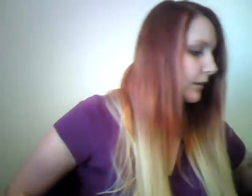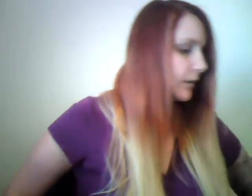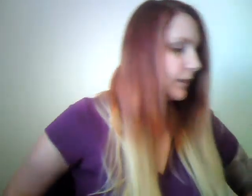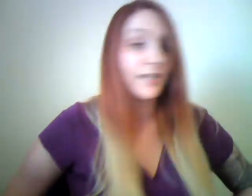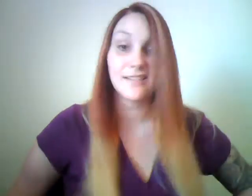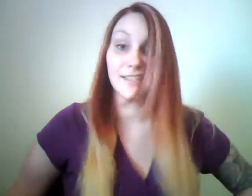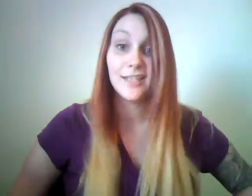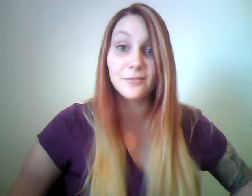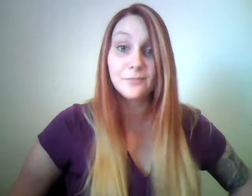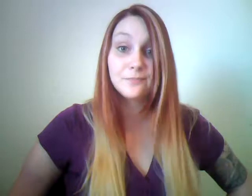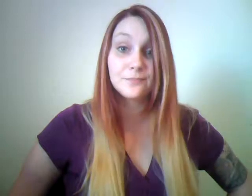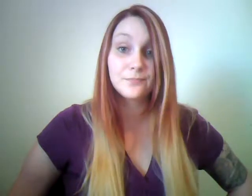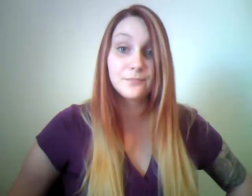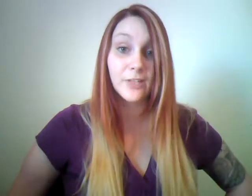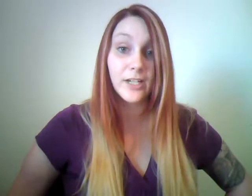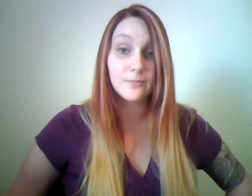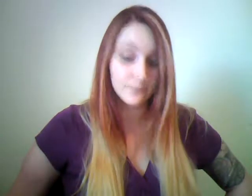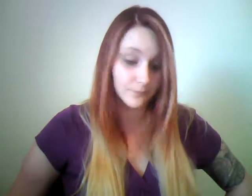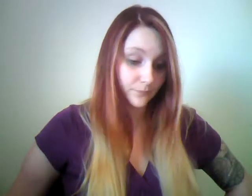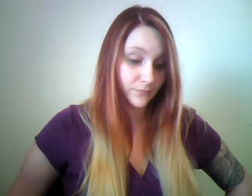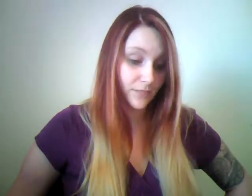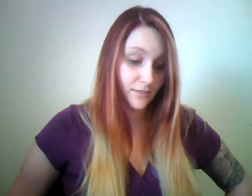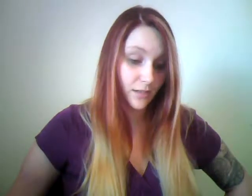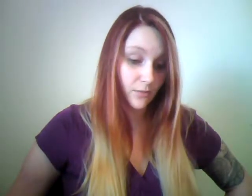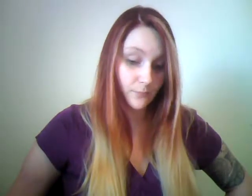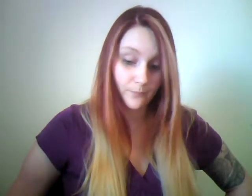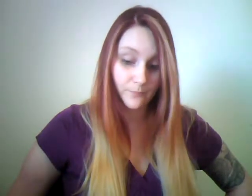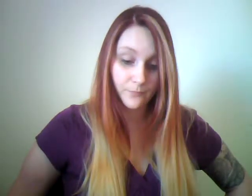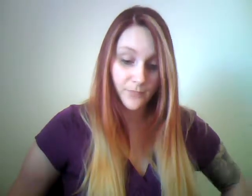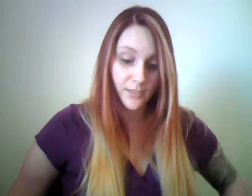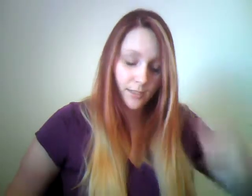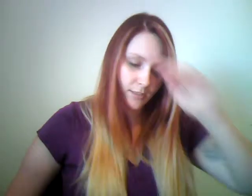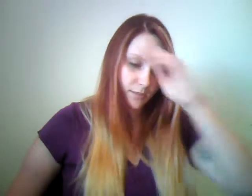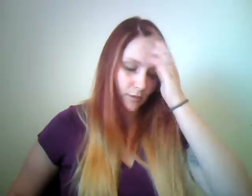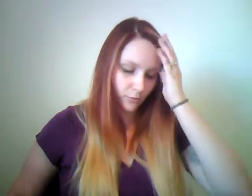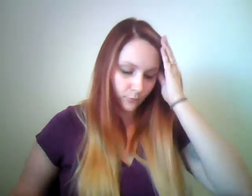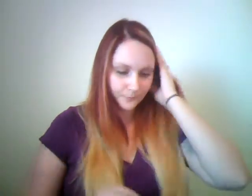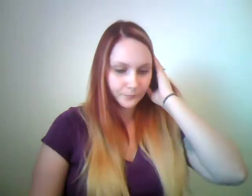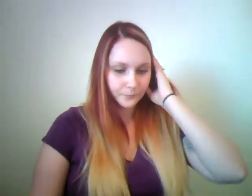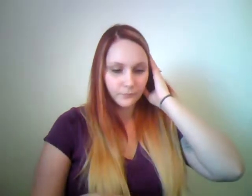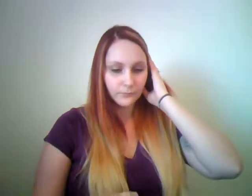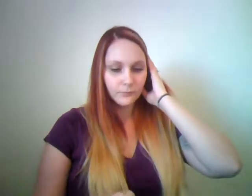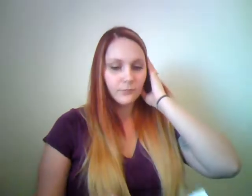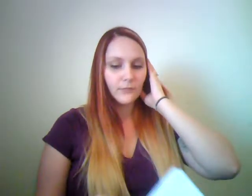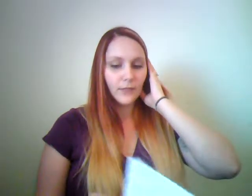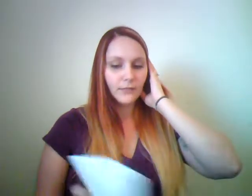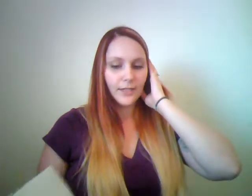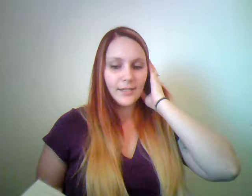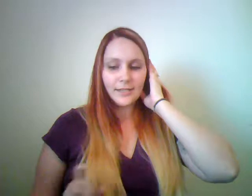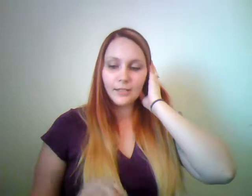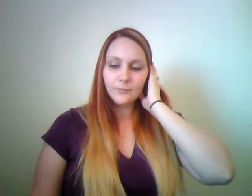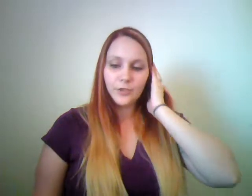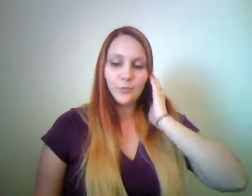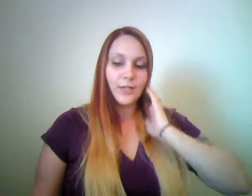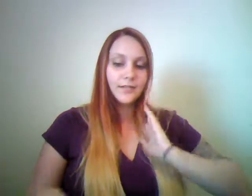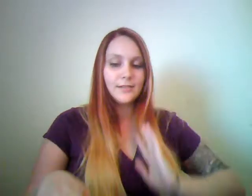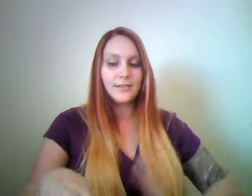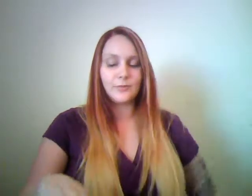And that's it, right? I think so. So, like I said, when you practice this with